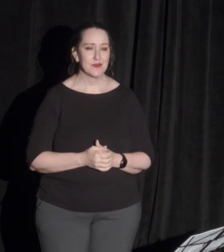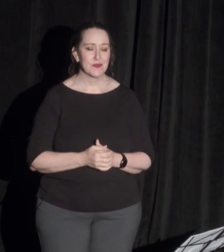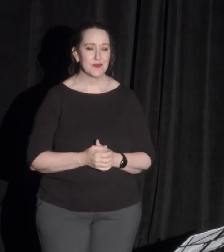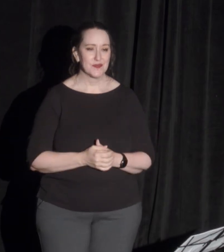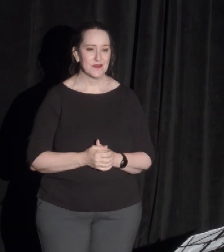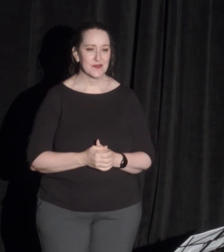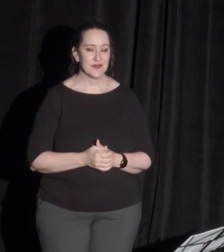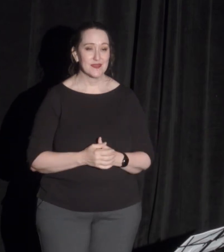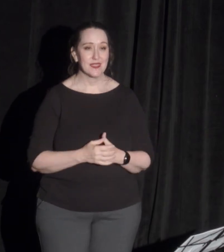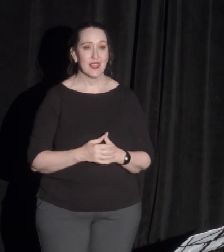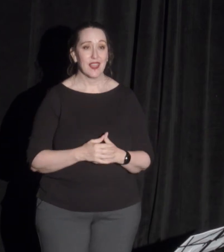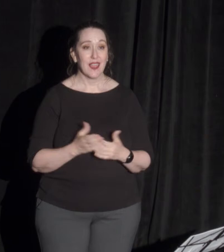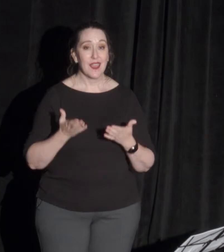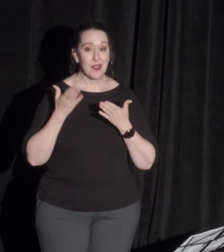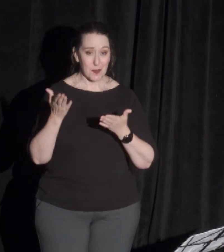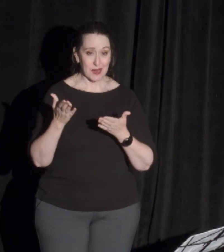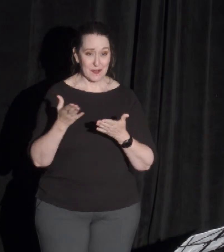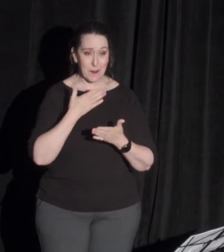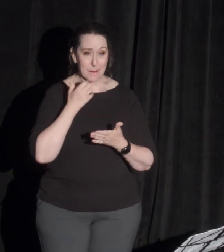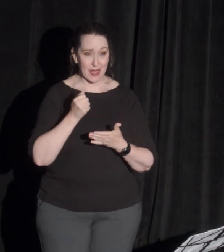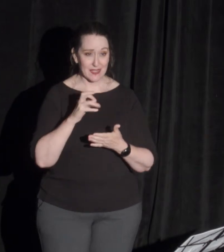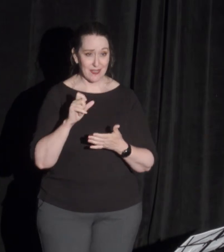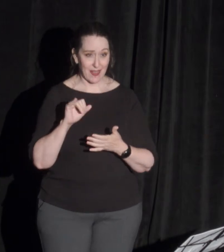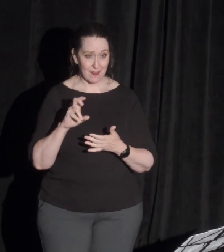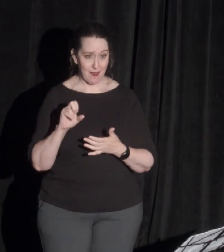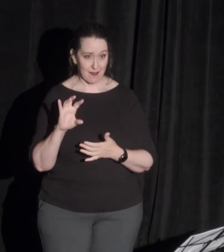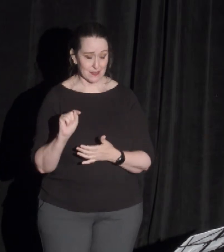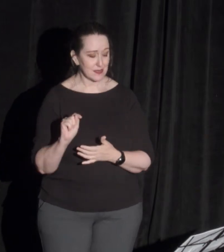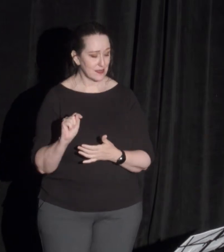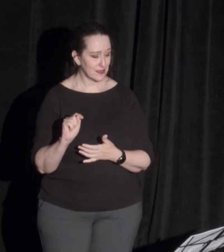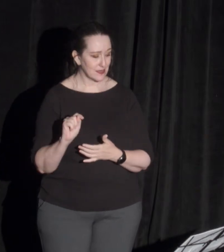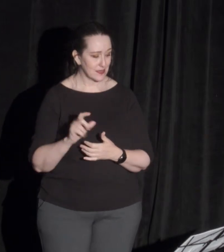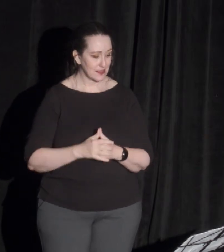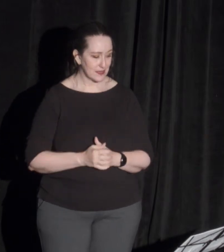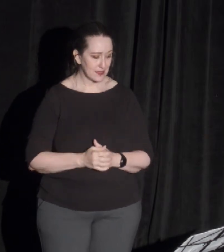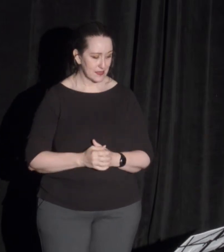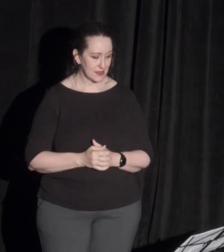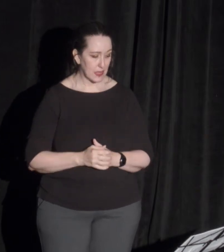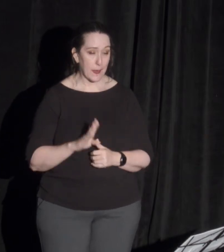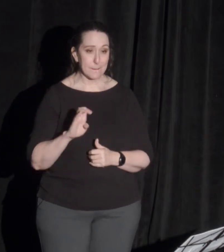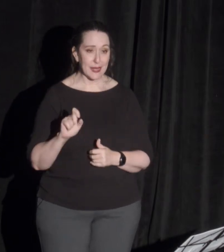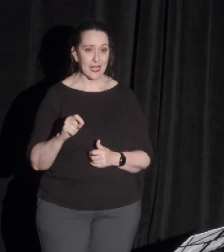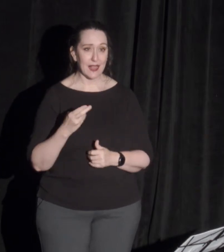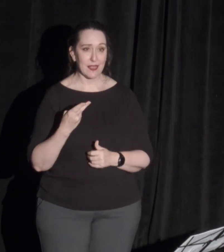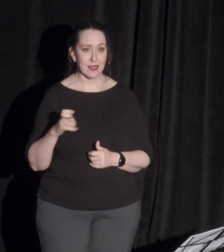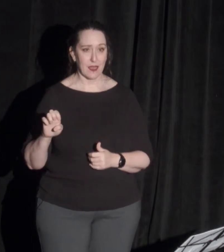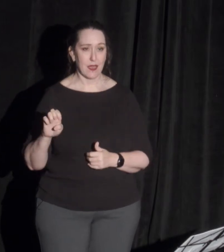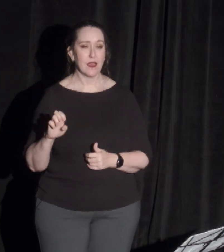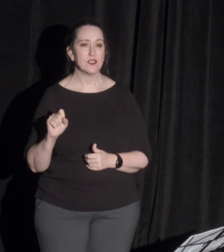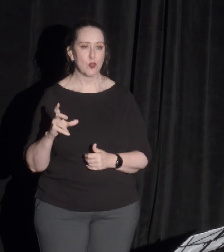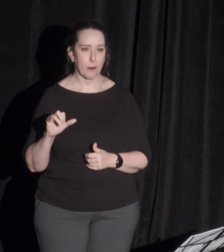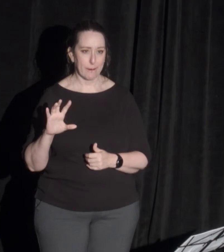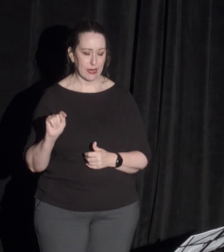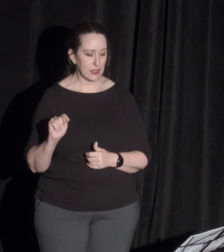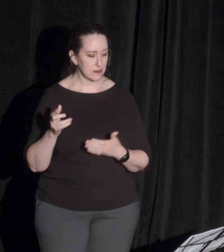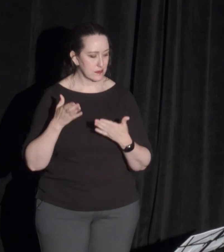The nominees for Best Fancast are Be the Serpent, presented by